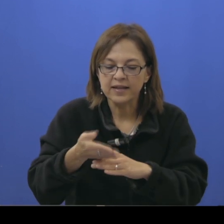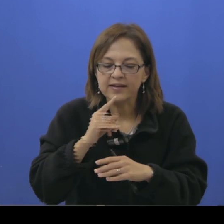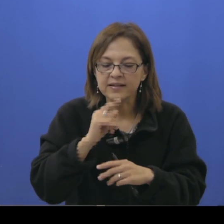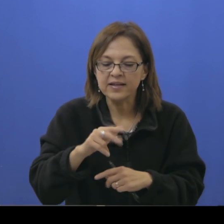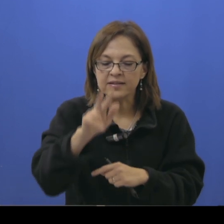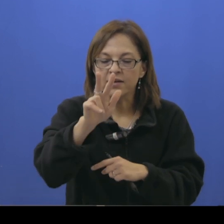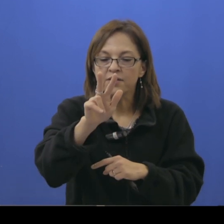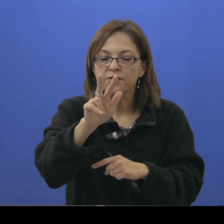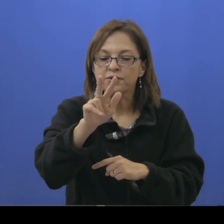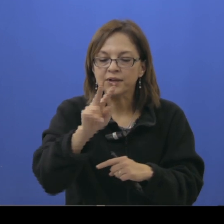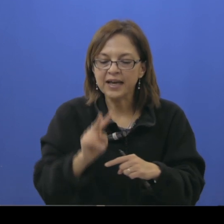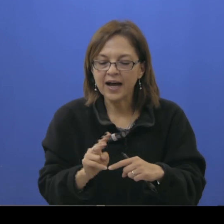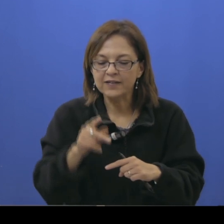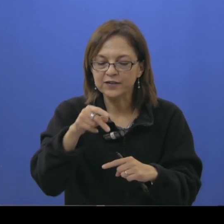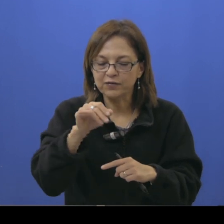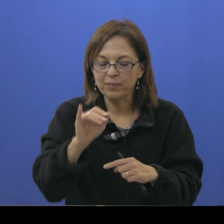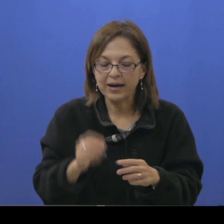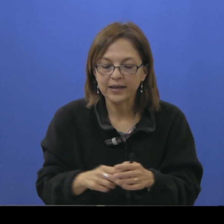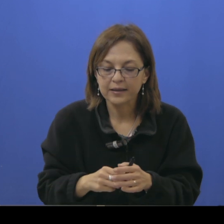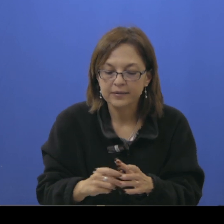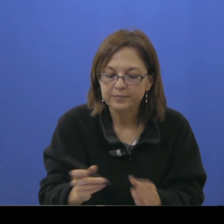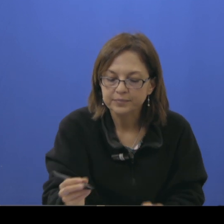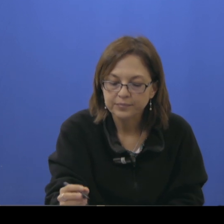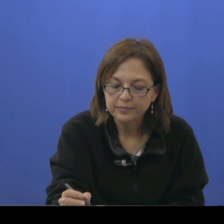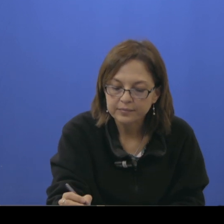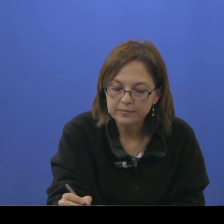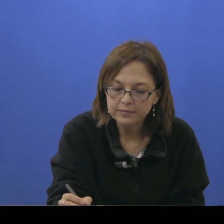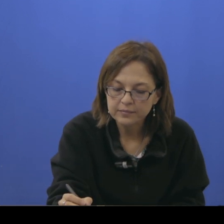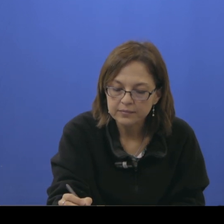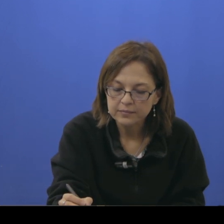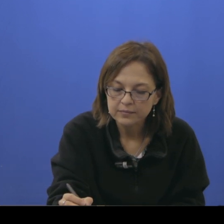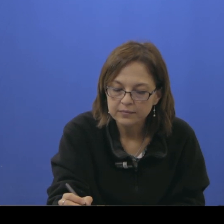The next is 3/2 of pi.